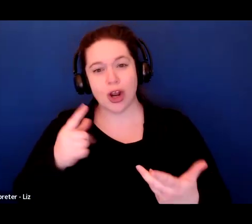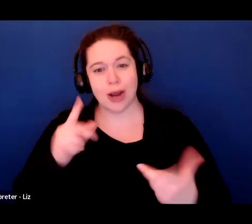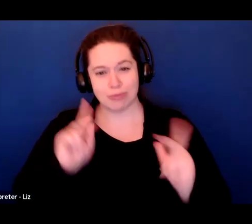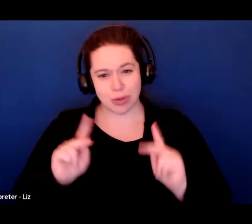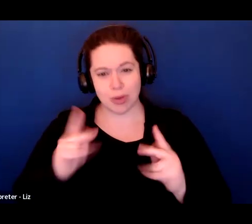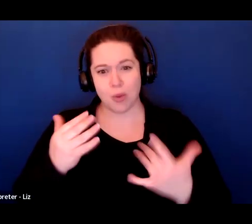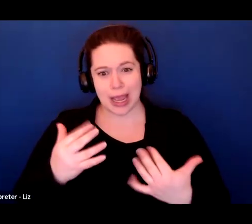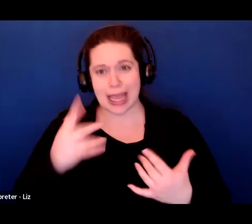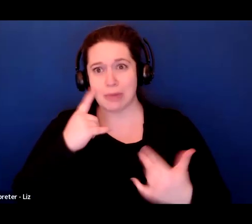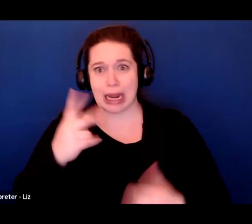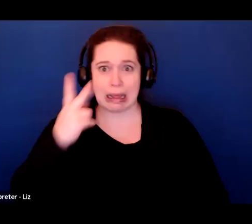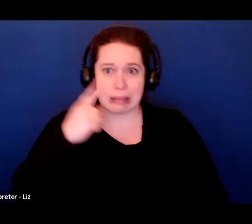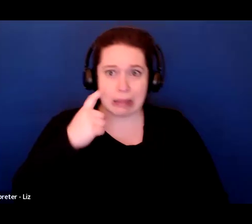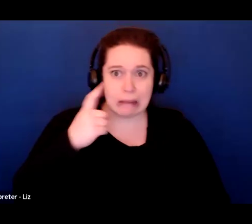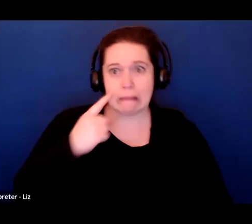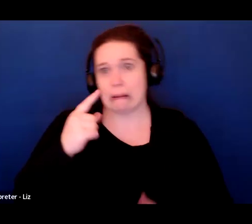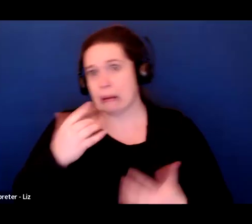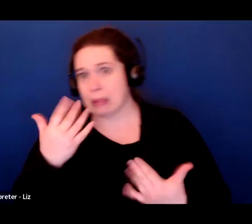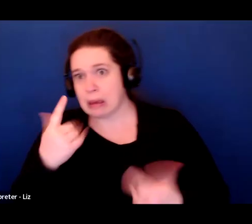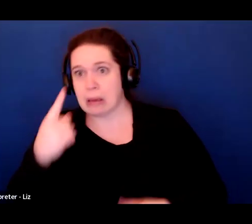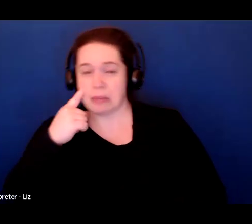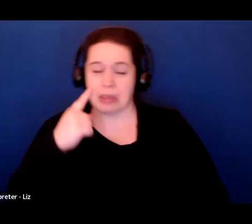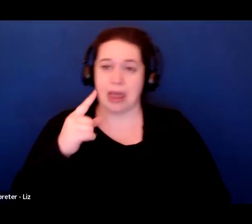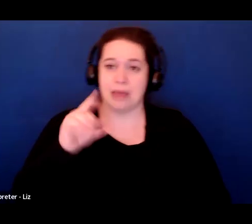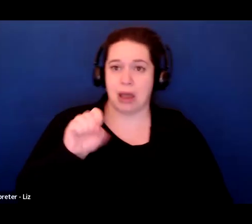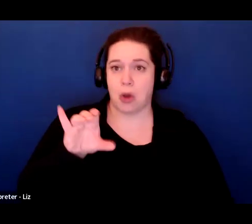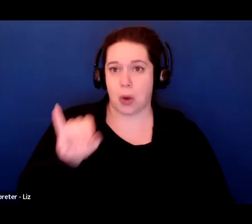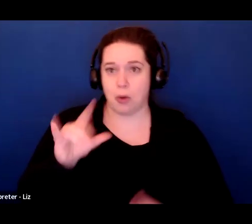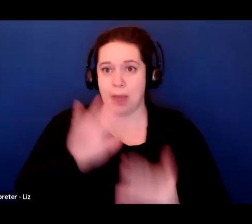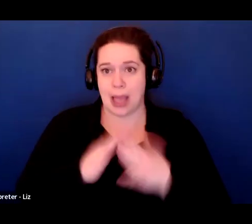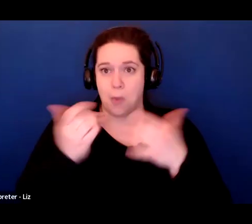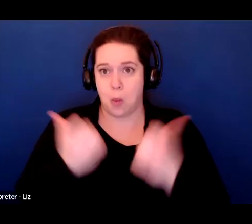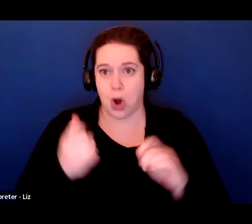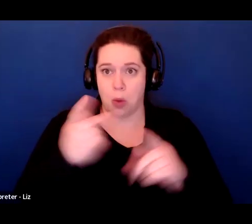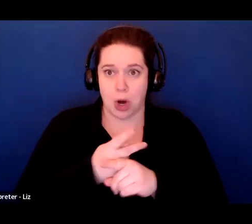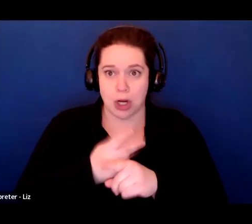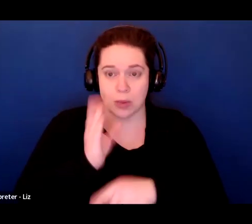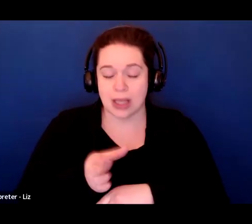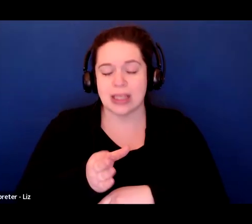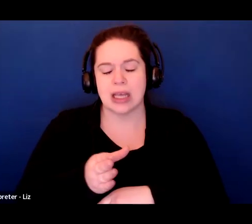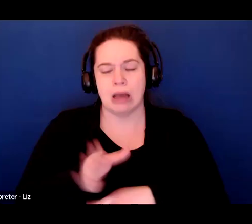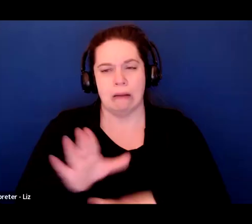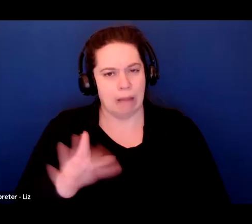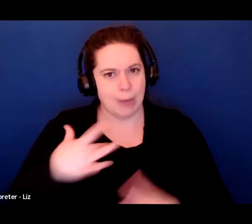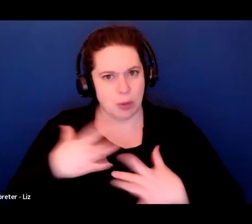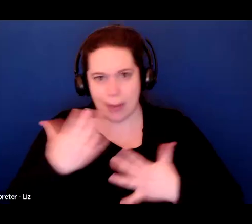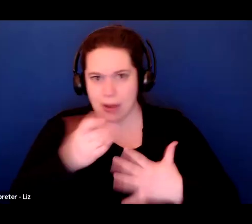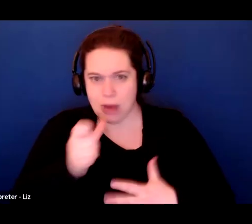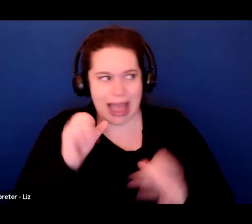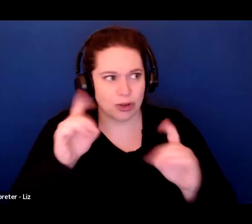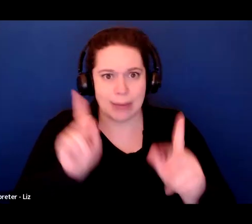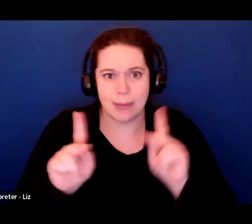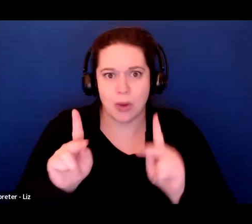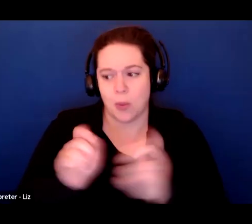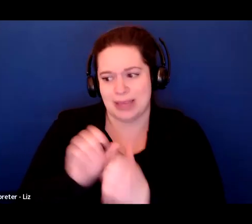cord injury to get worse. So it worries me that perhaps we're not educating people with spinal cord injury in